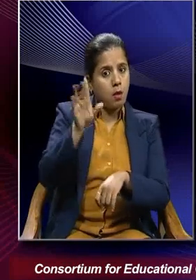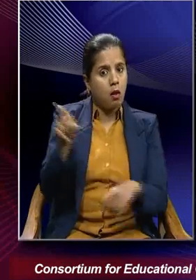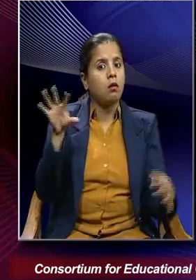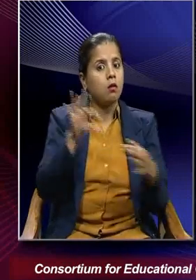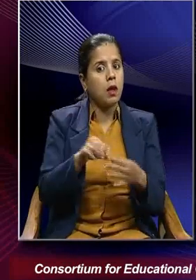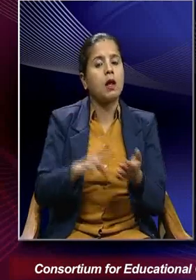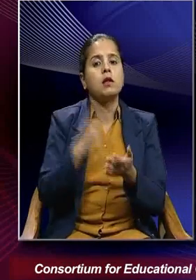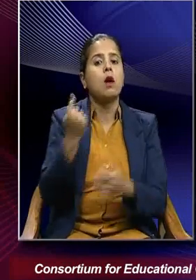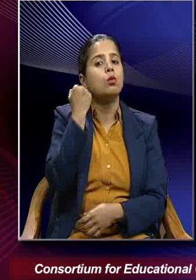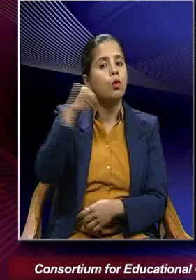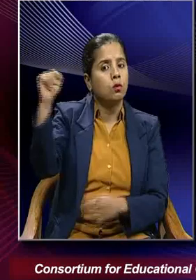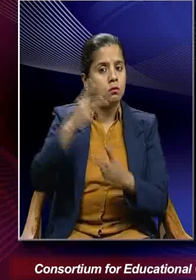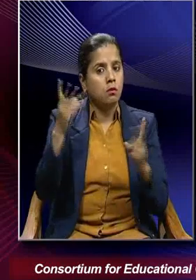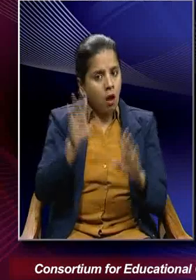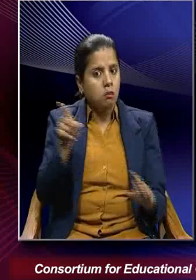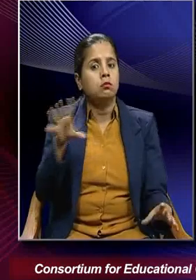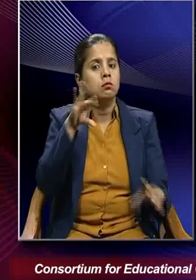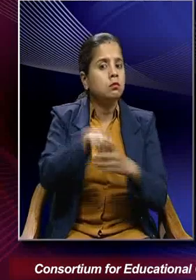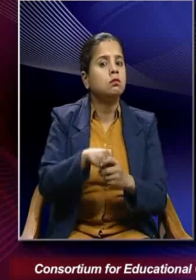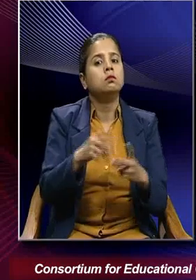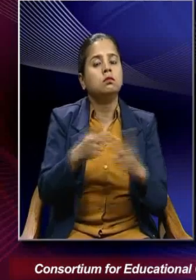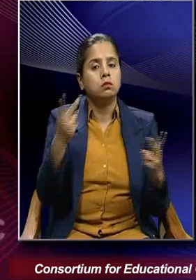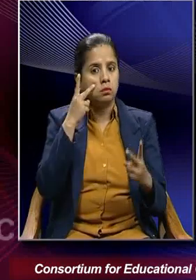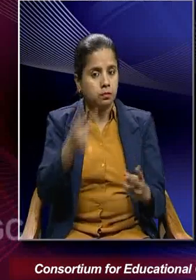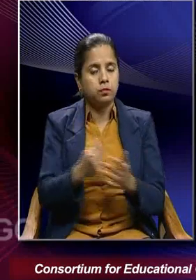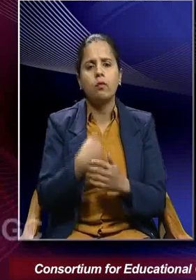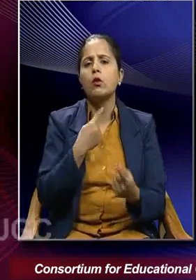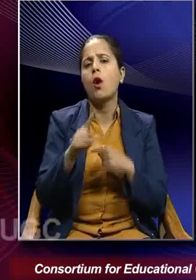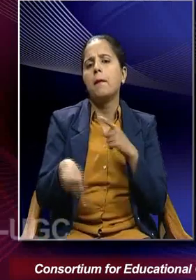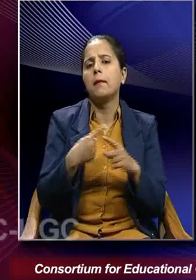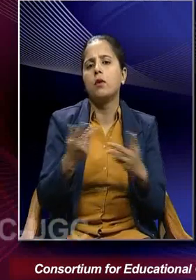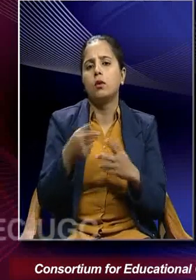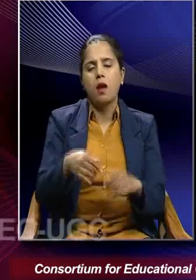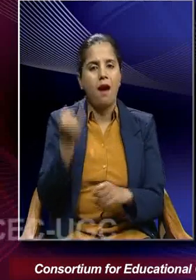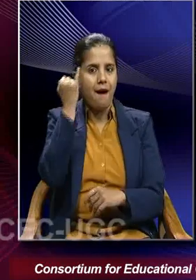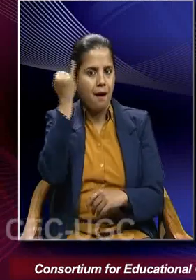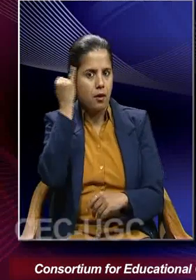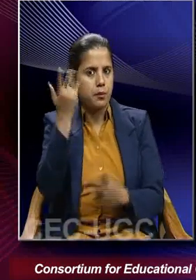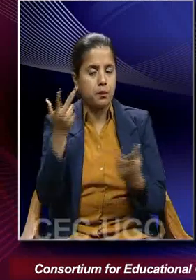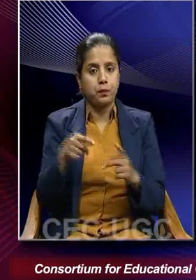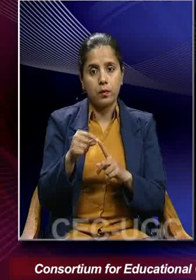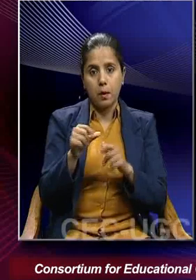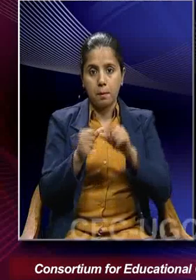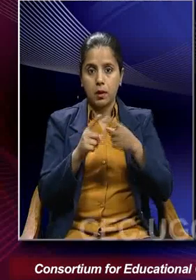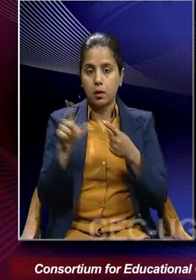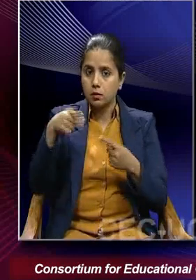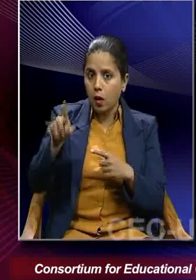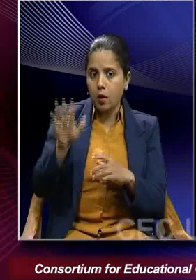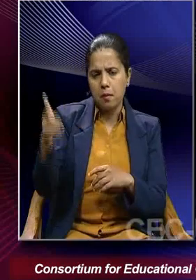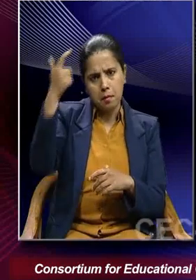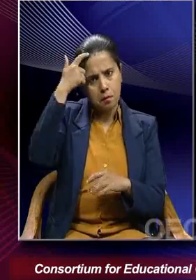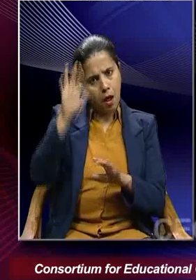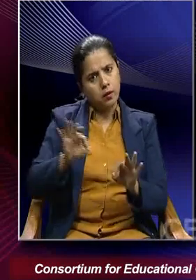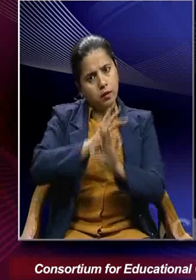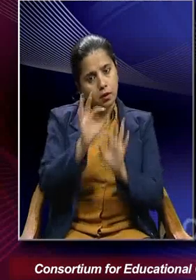national movement as well. And when we talk about the kinds of ideas which Patel had in his mind while